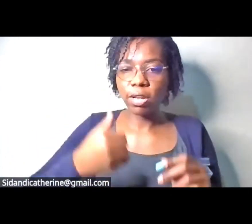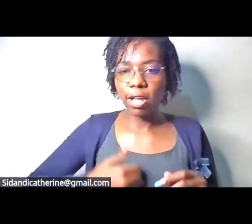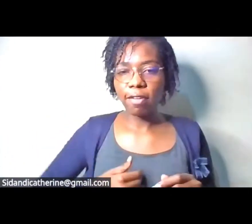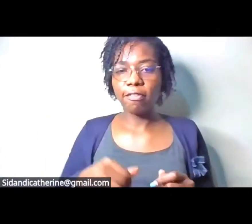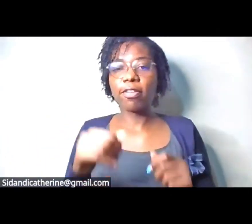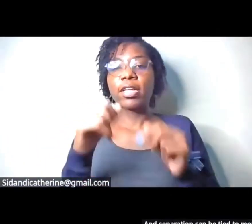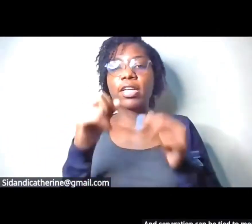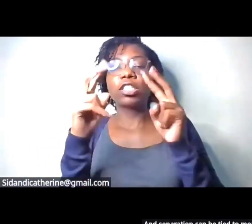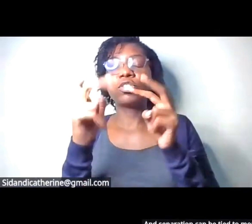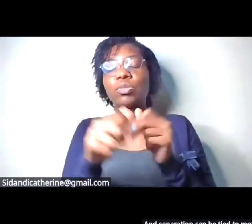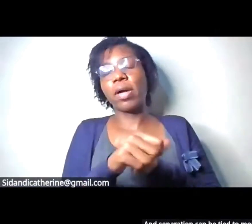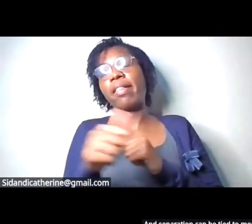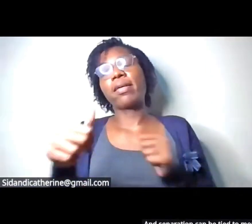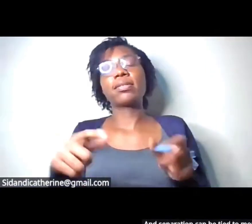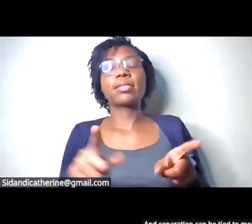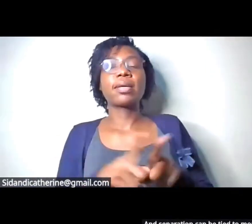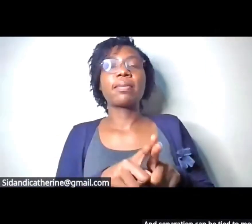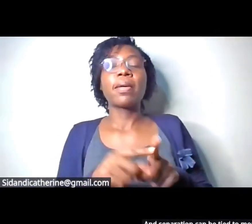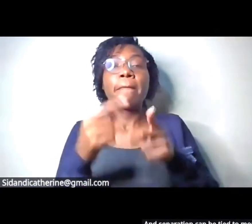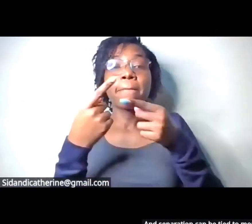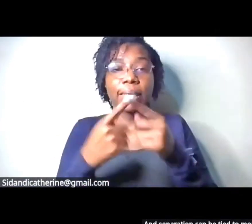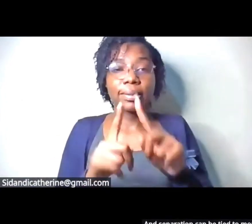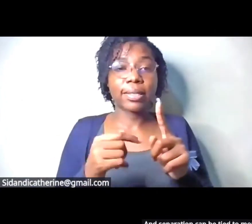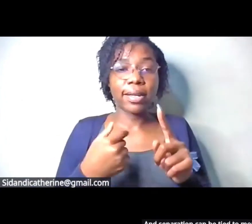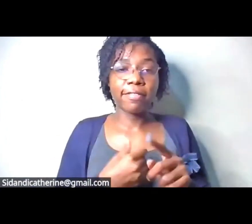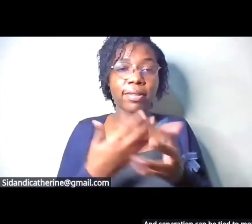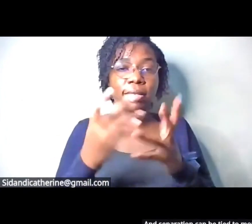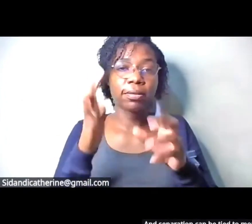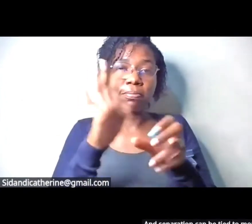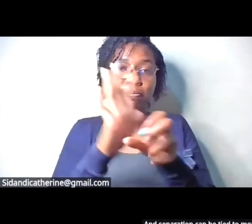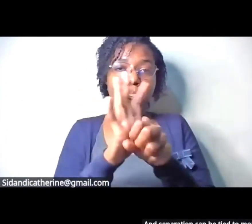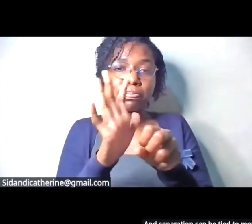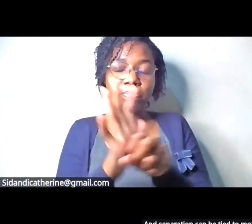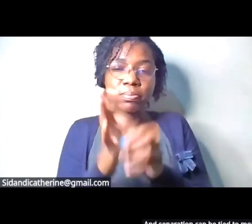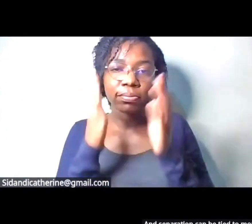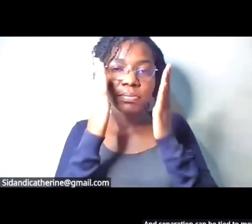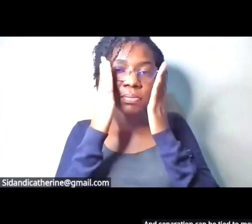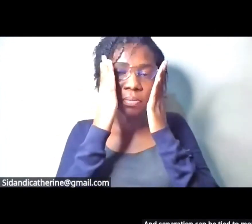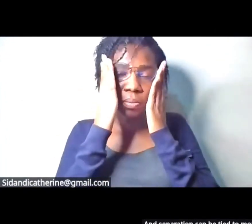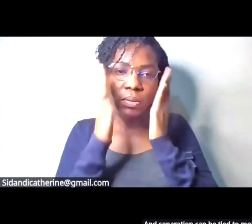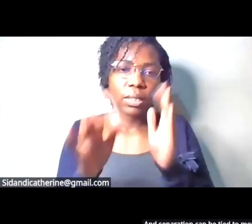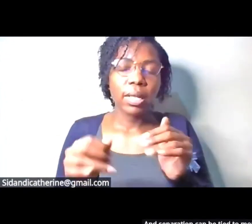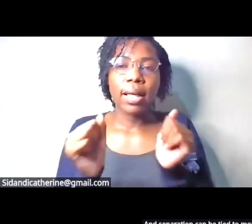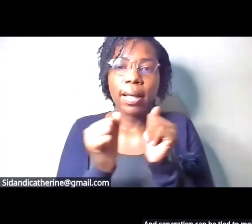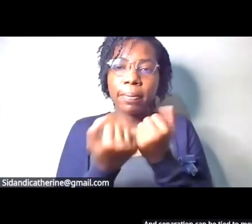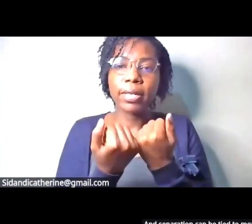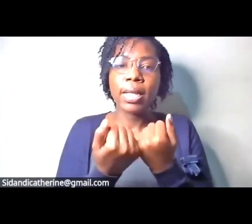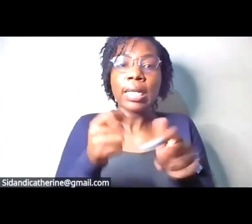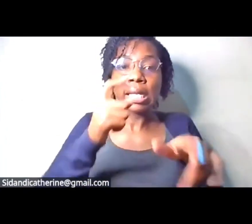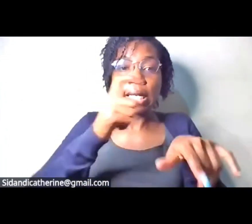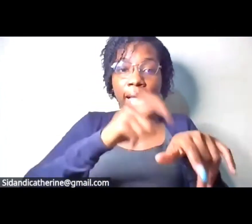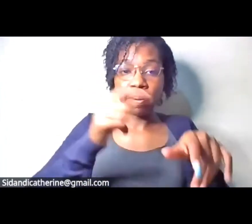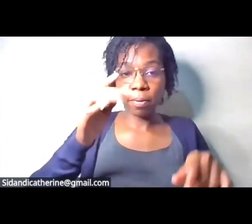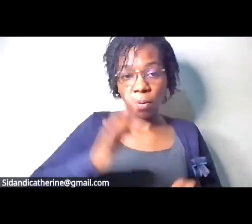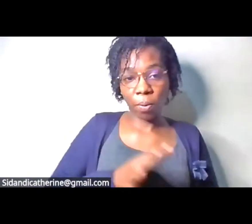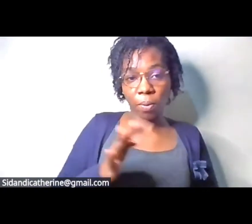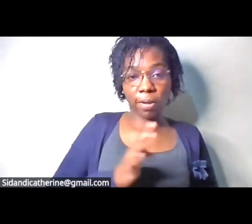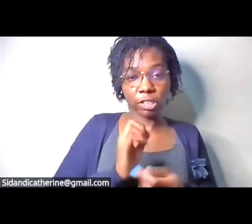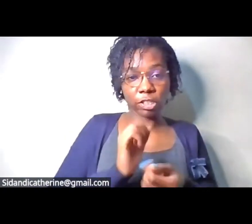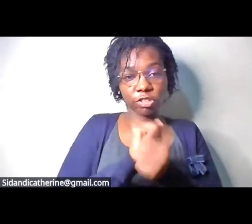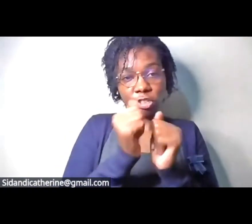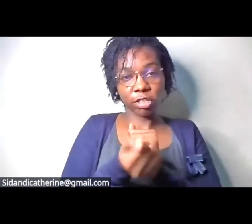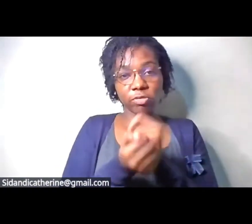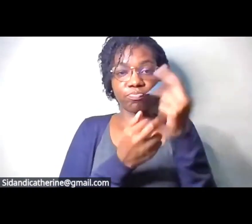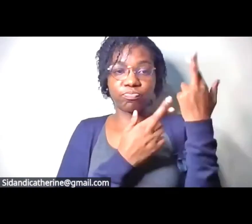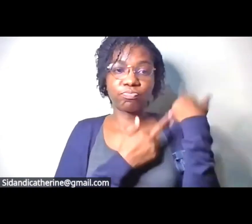has been when the woman changed her role from being a housewife and moved over to